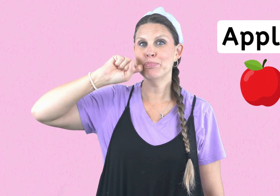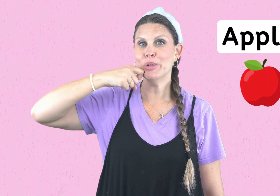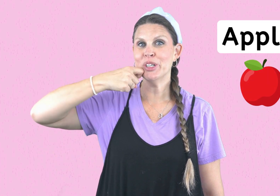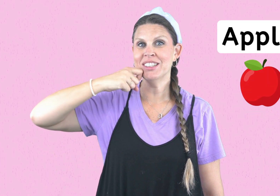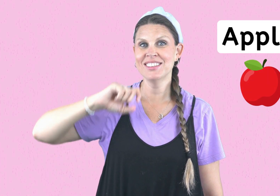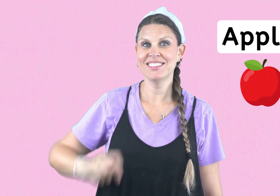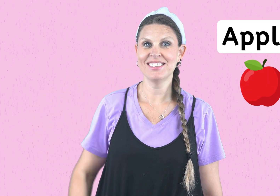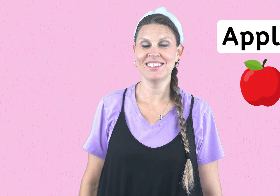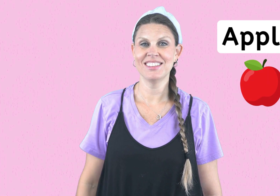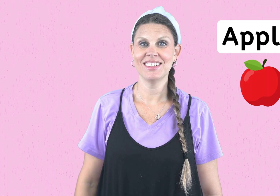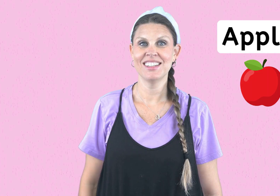Apple,